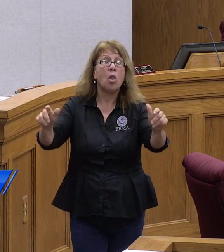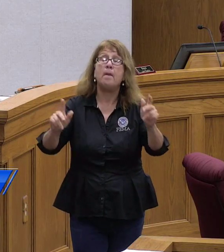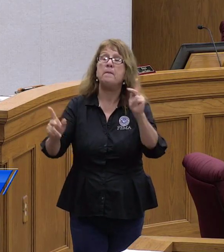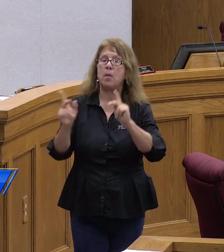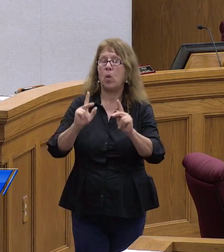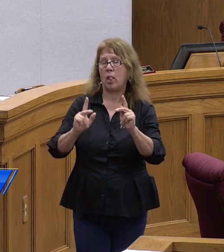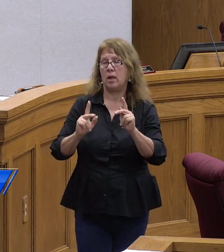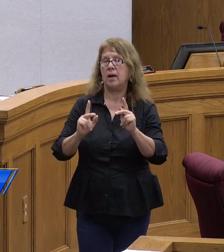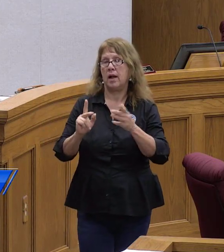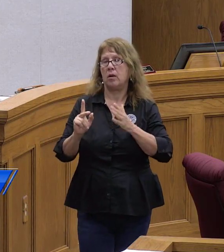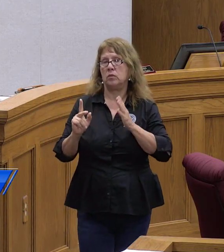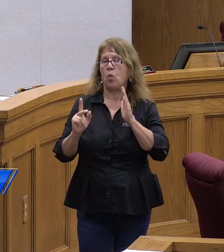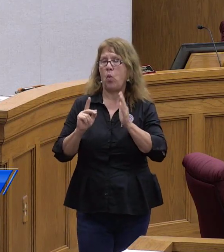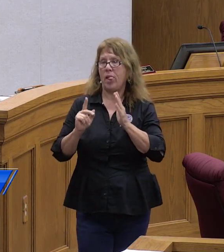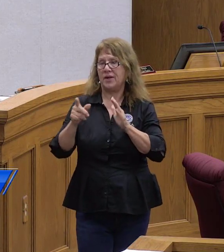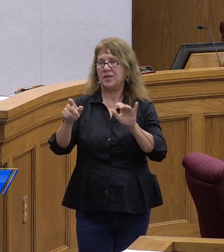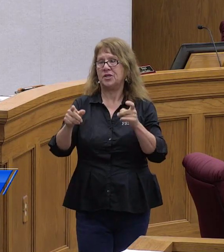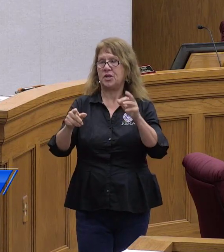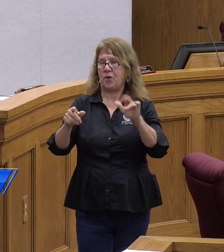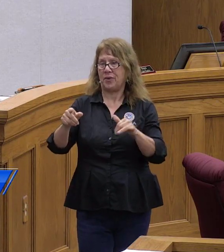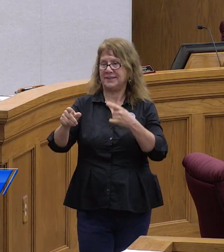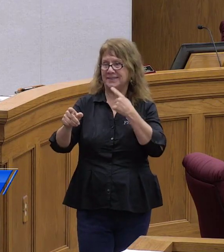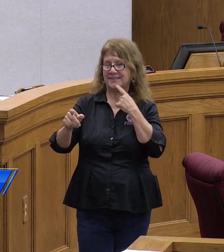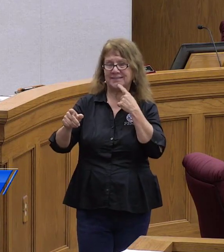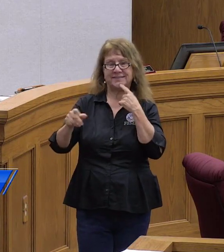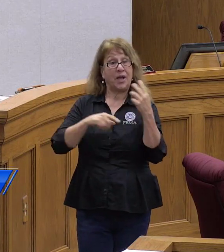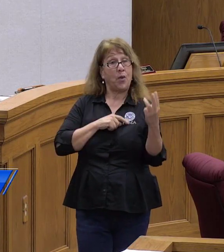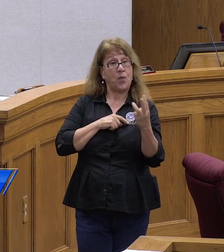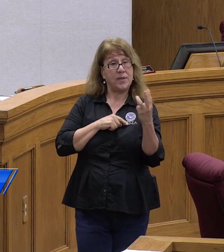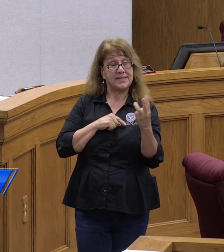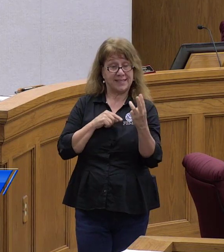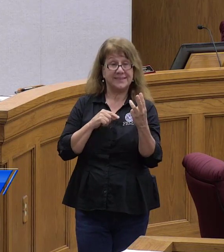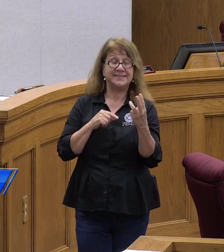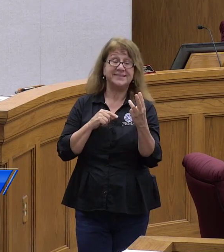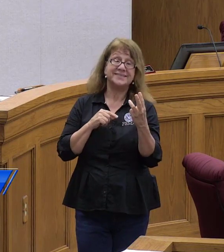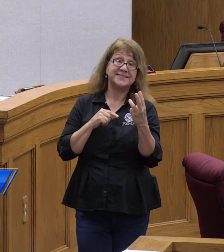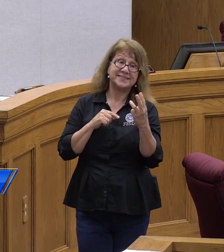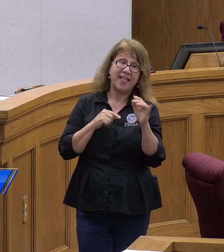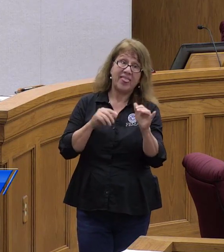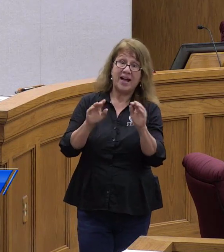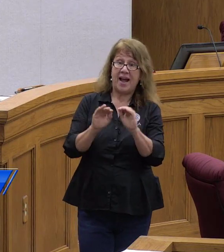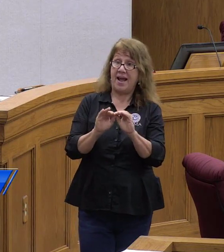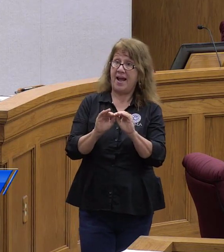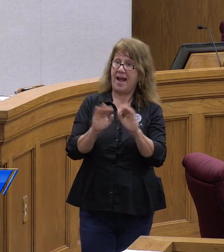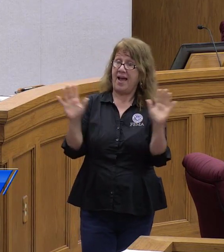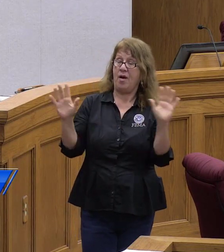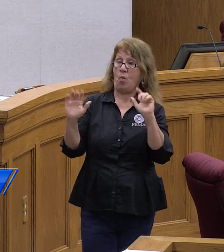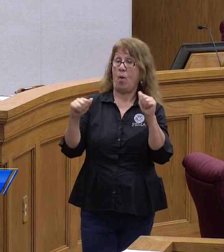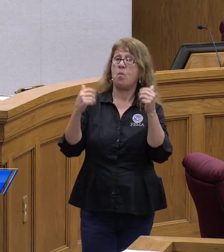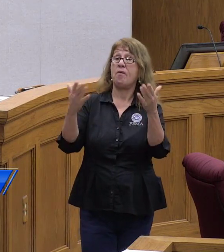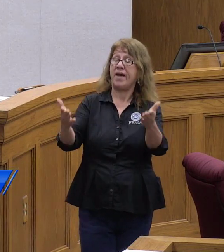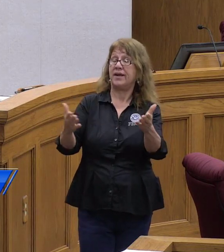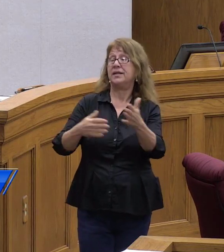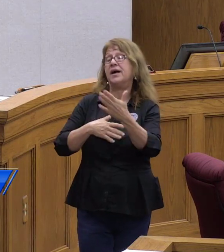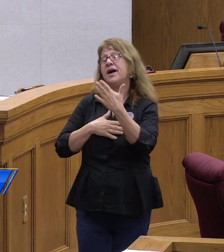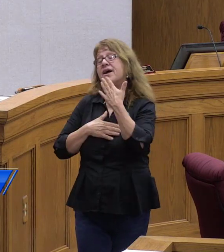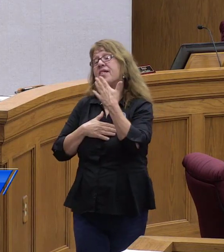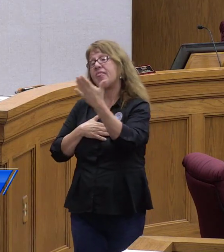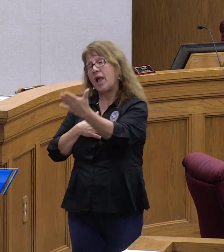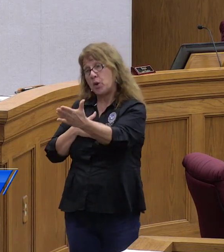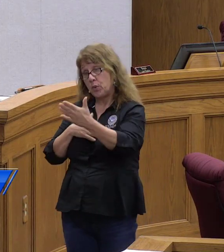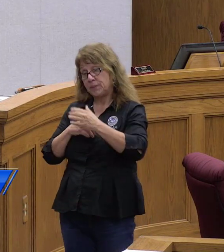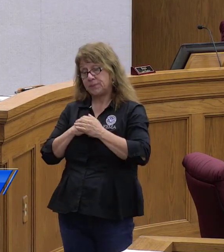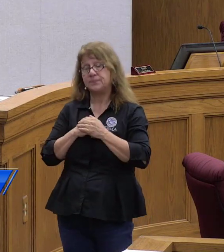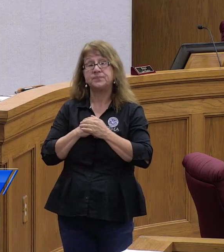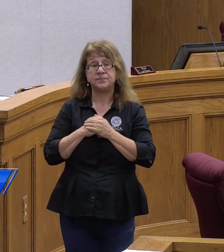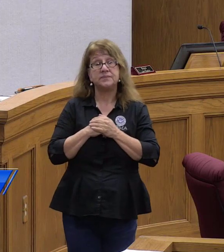happy that Jerry has stated that on Wednesday that clarity should be provided, or at least more clarity